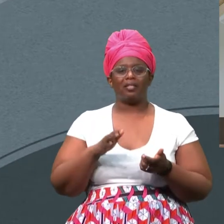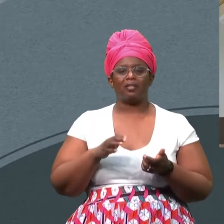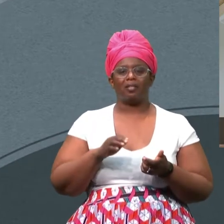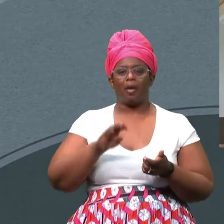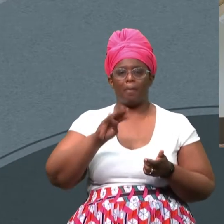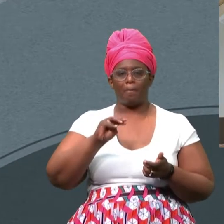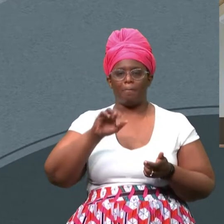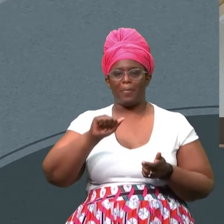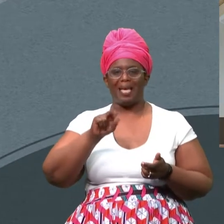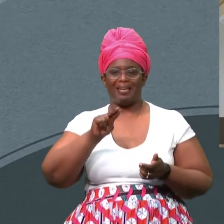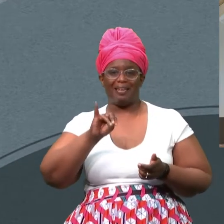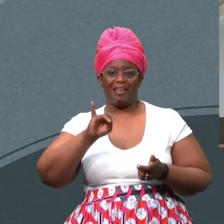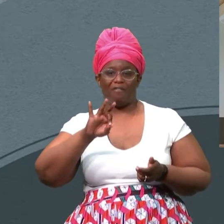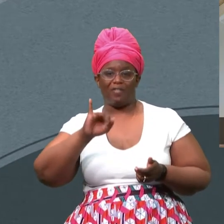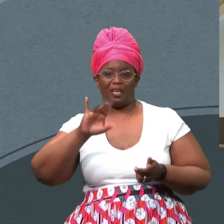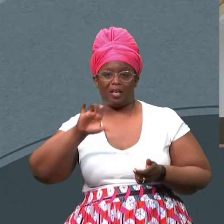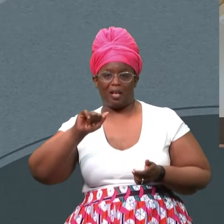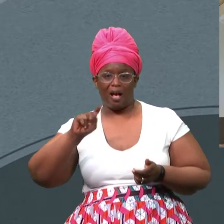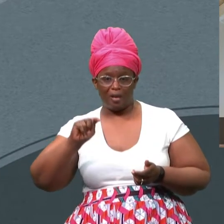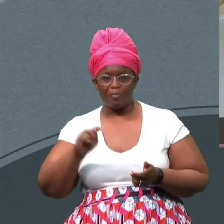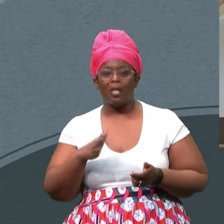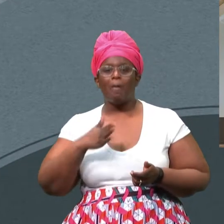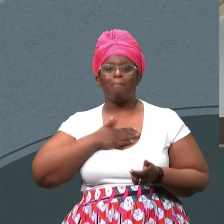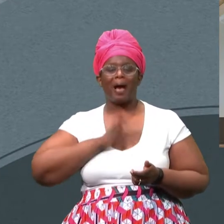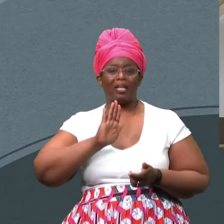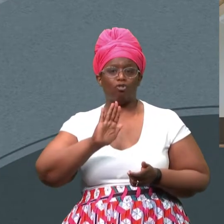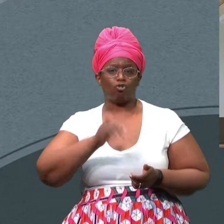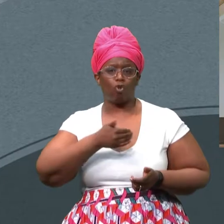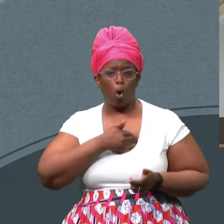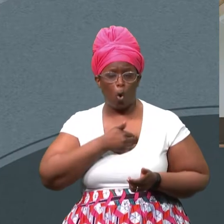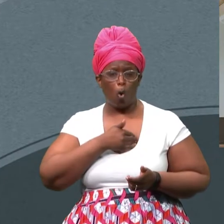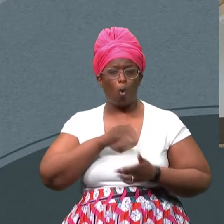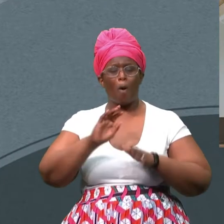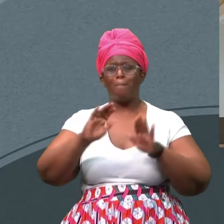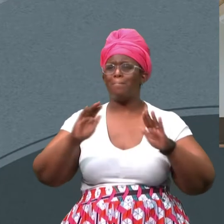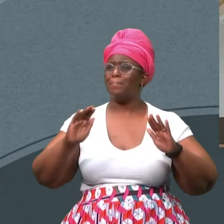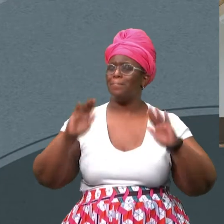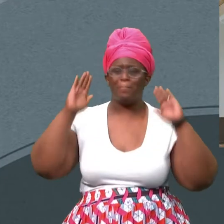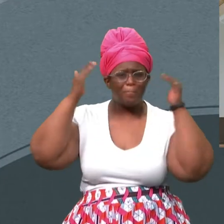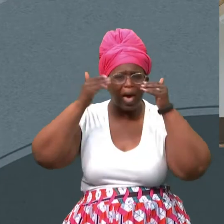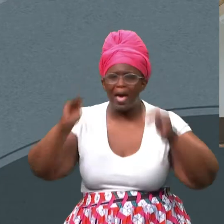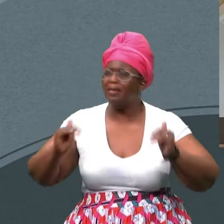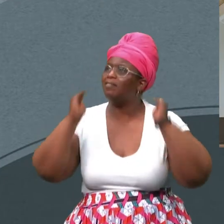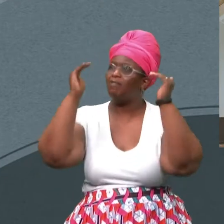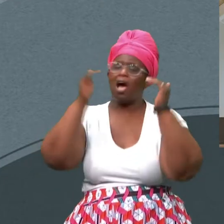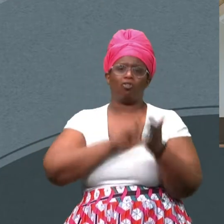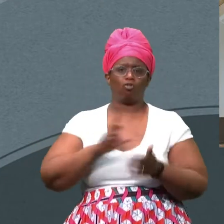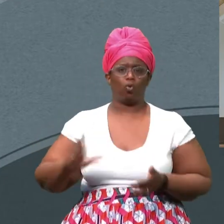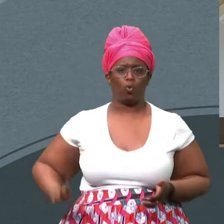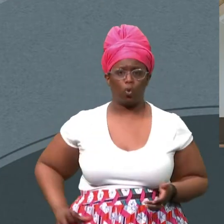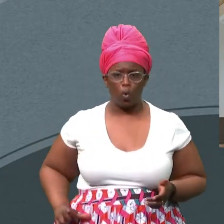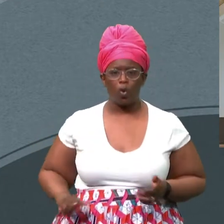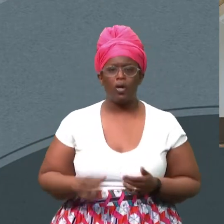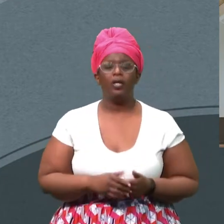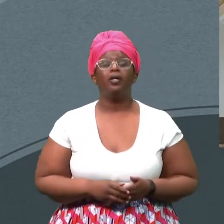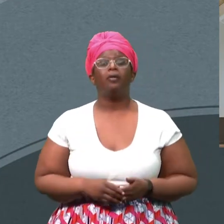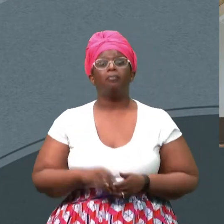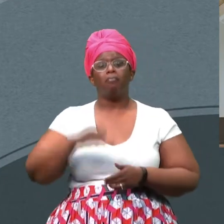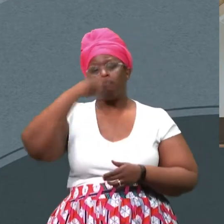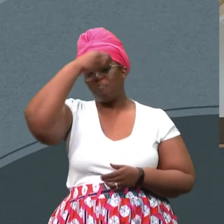the Magnificat. My soul magnifies the Lord. Literally was written at a time. She spoke it at a time.